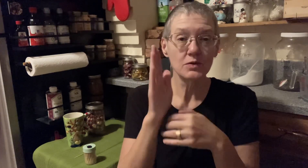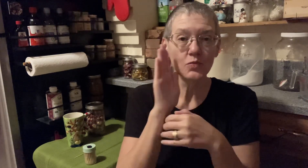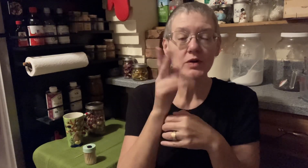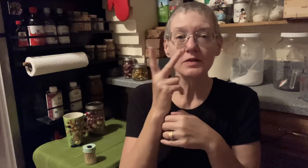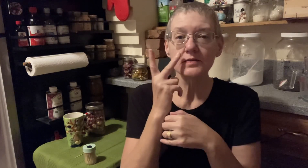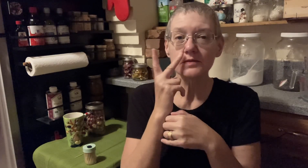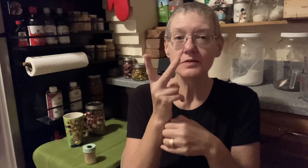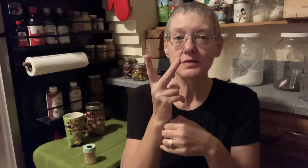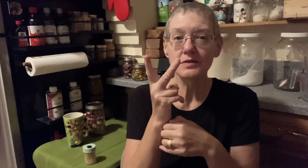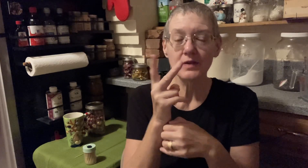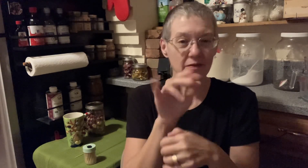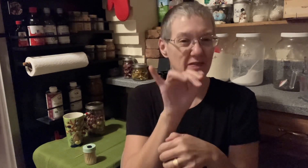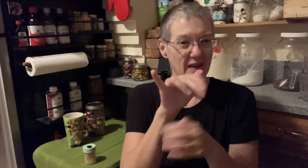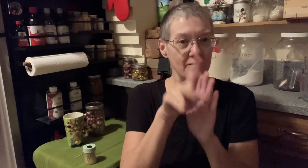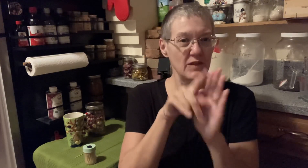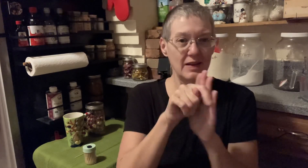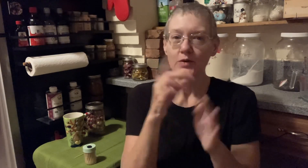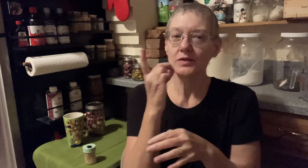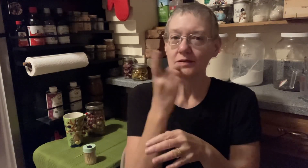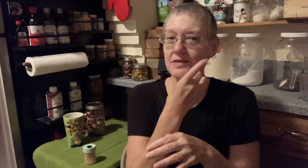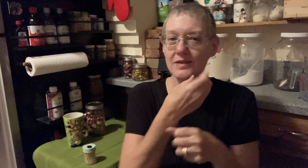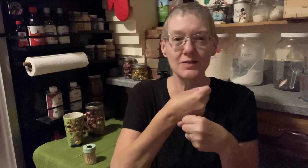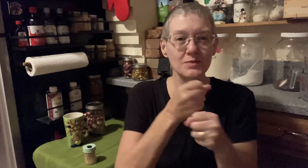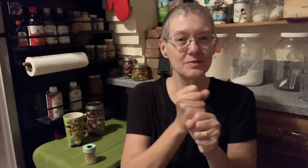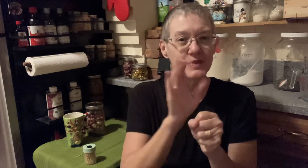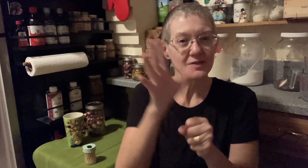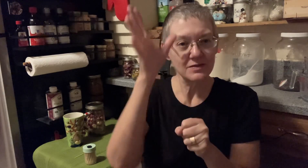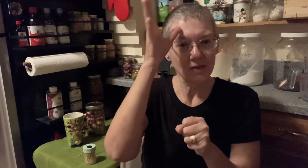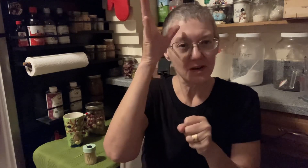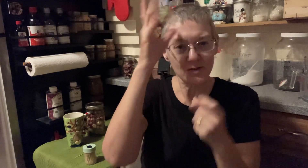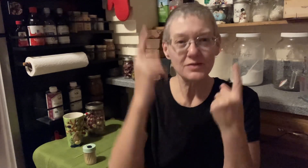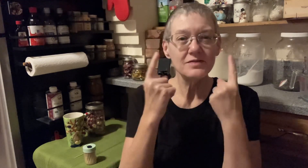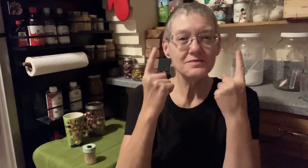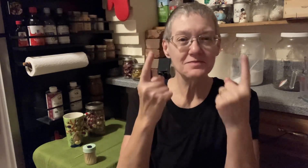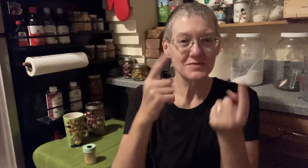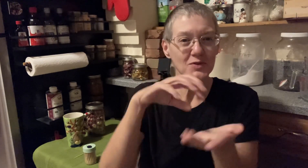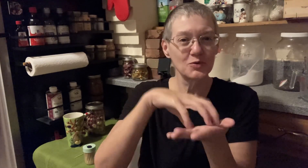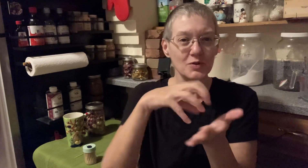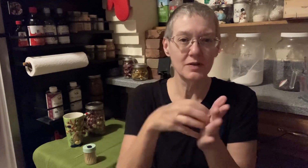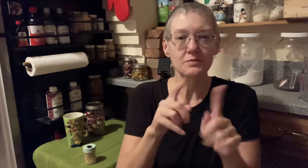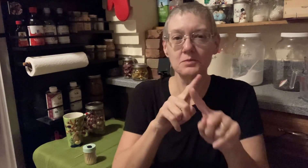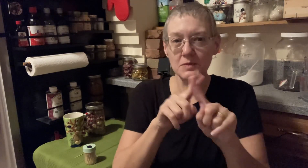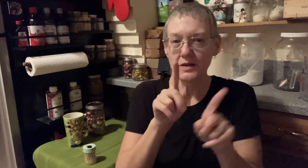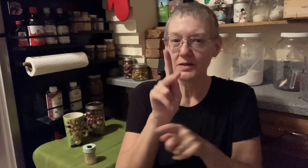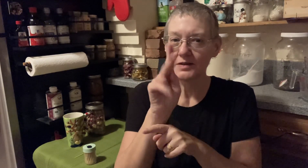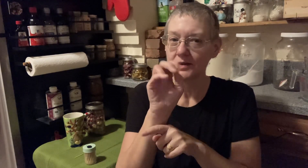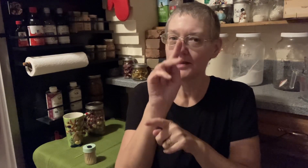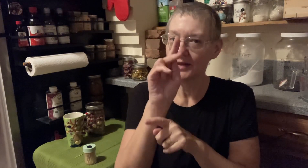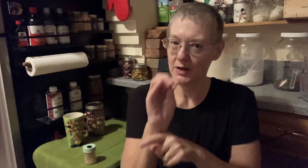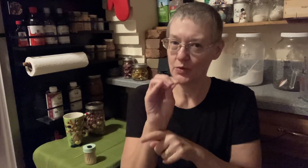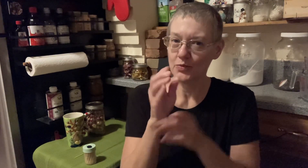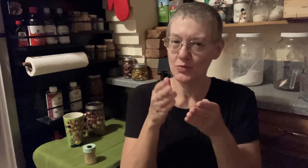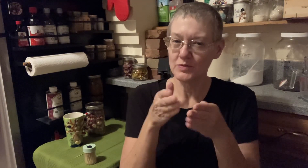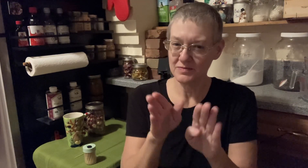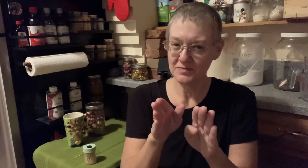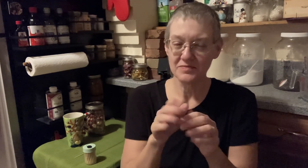And the video after that, now, hang on, that video, it's Dale made it about his dad's